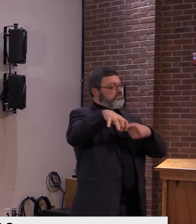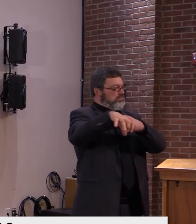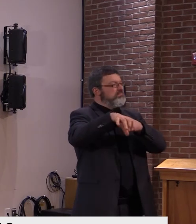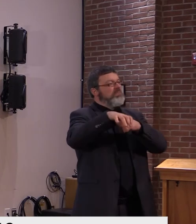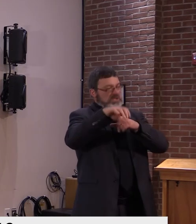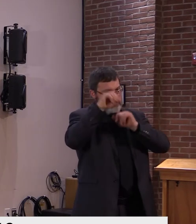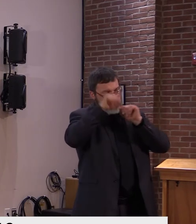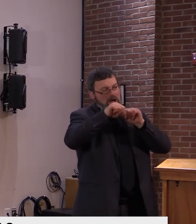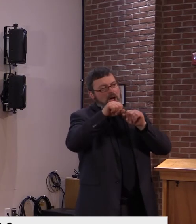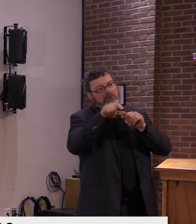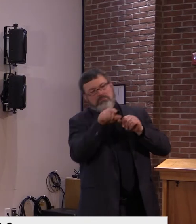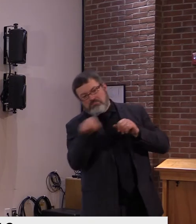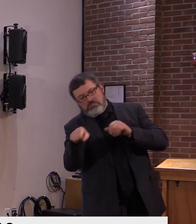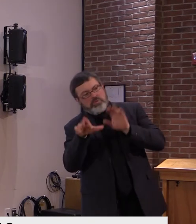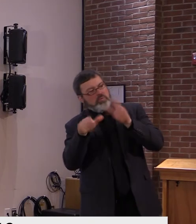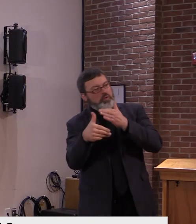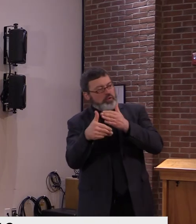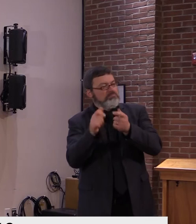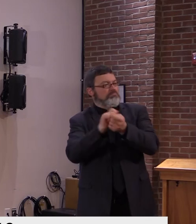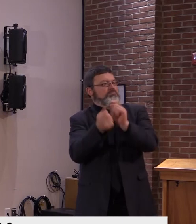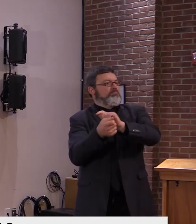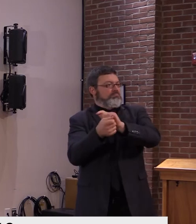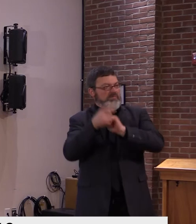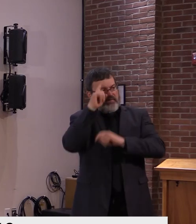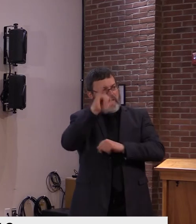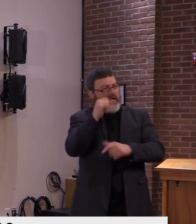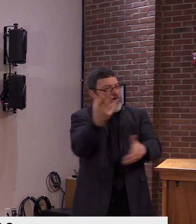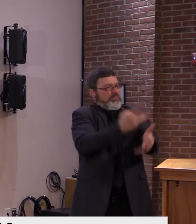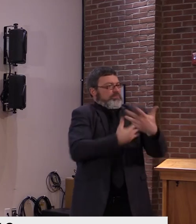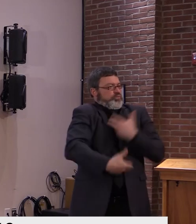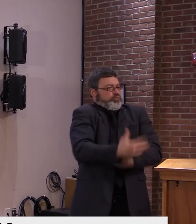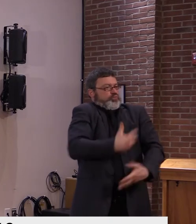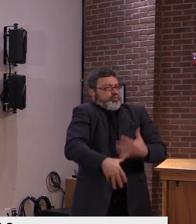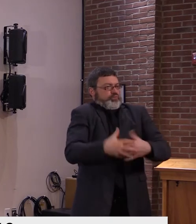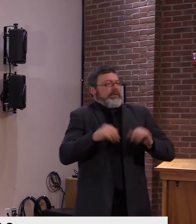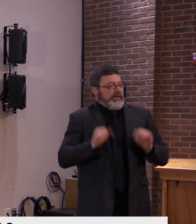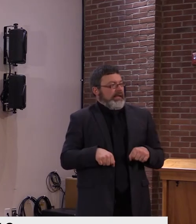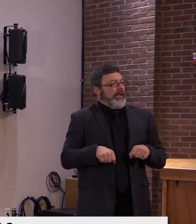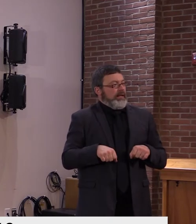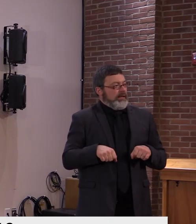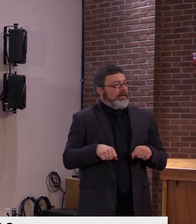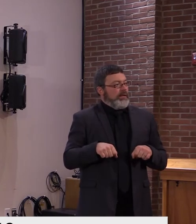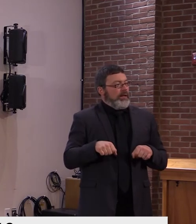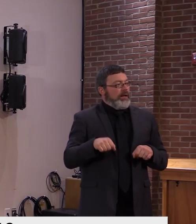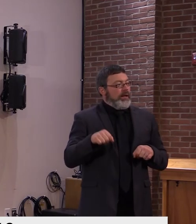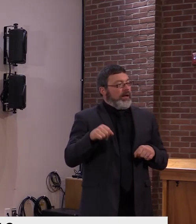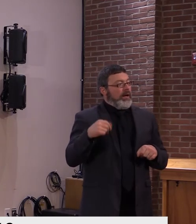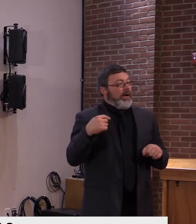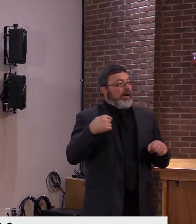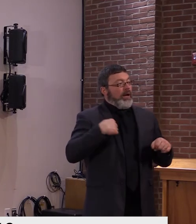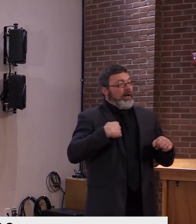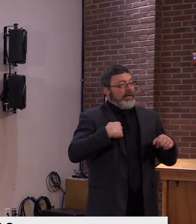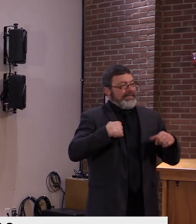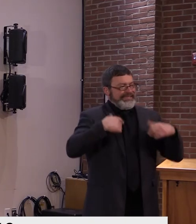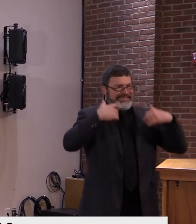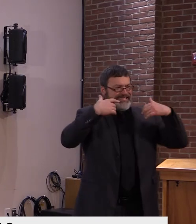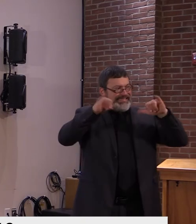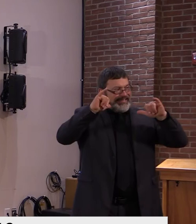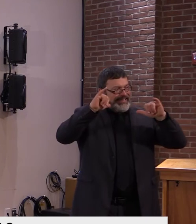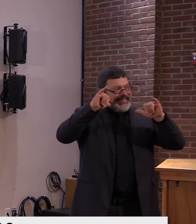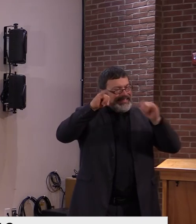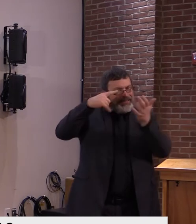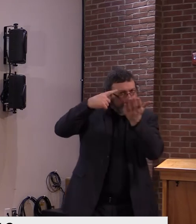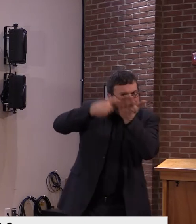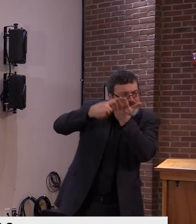the academic medicine community, both general medicine and especially infectious disease and